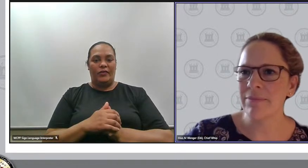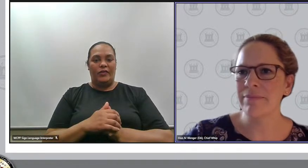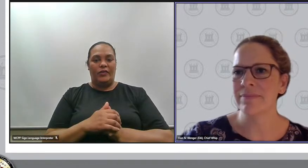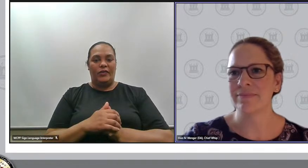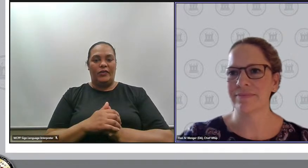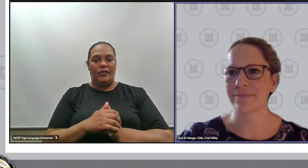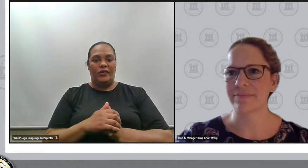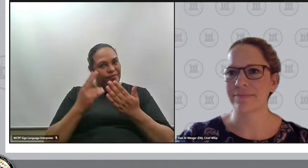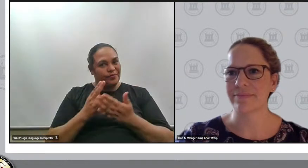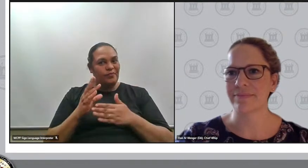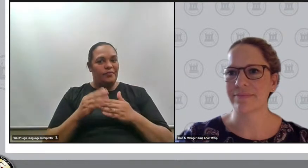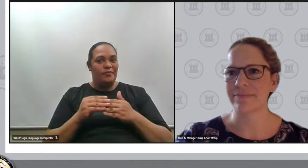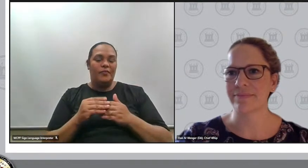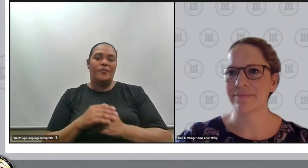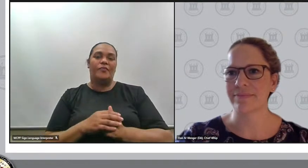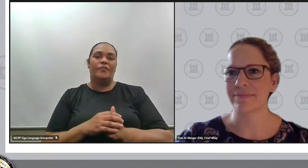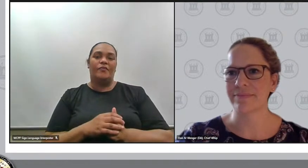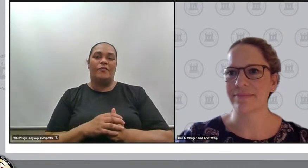Bartman, welcome.